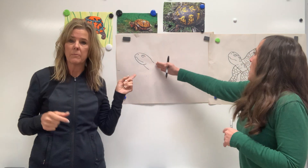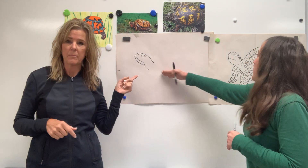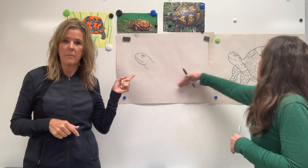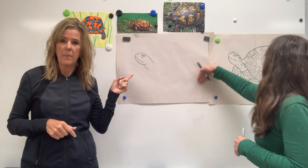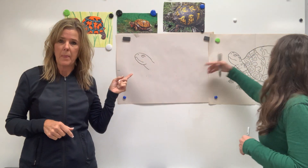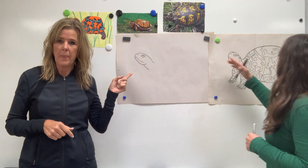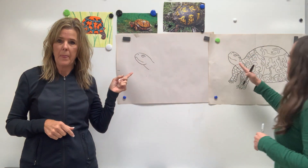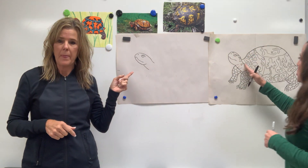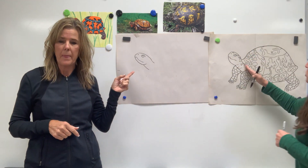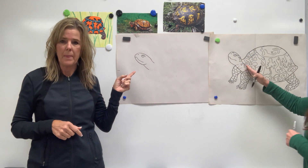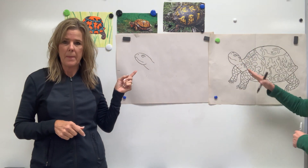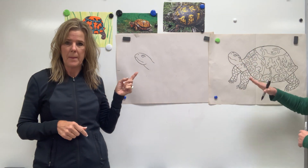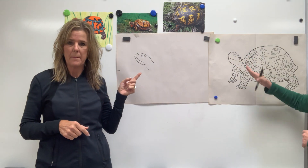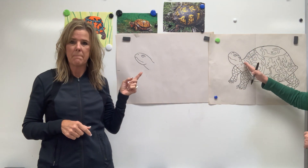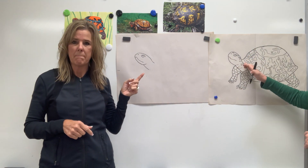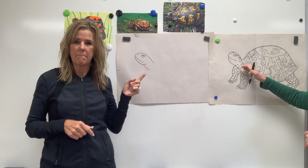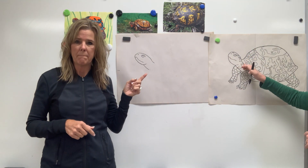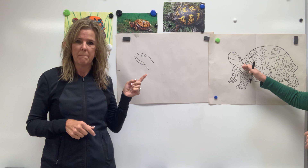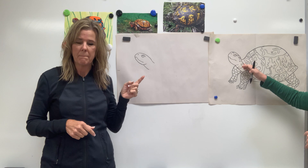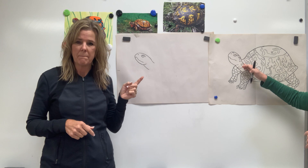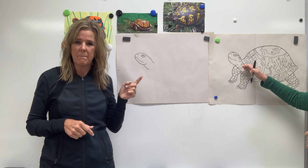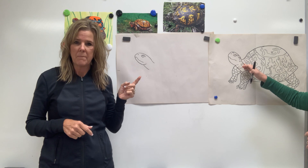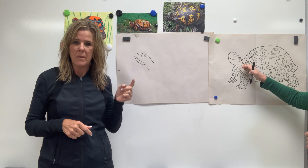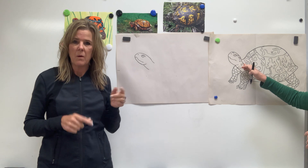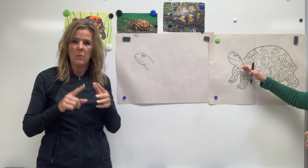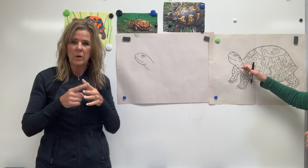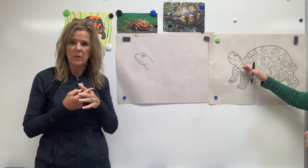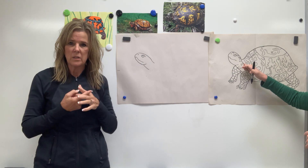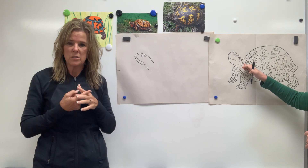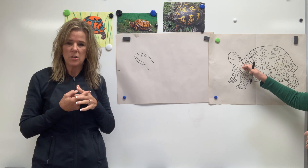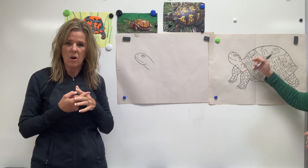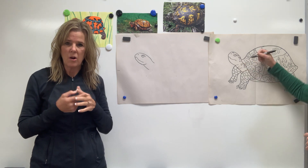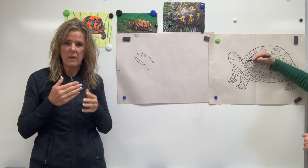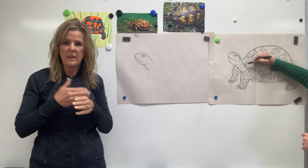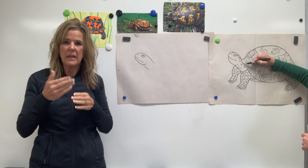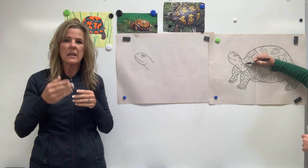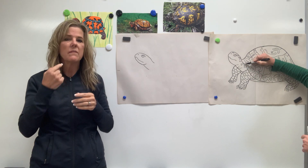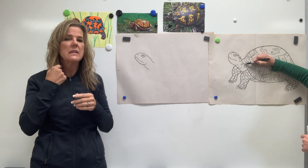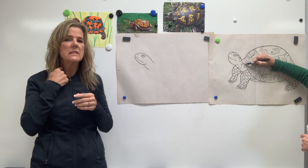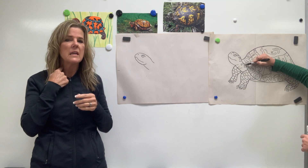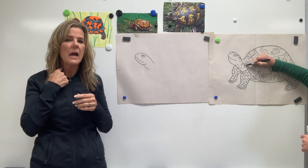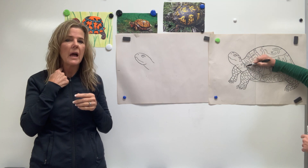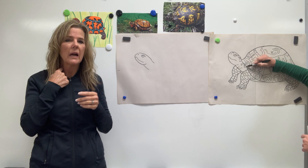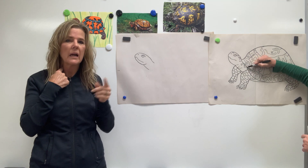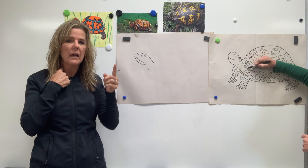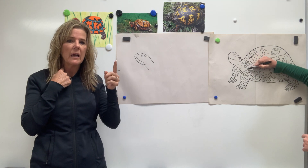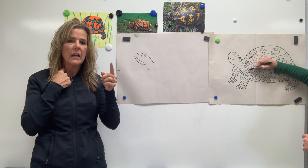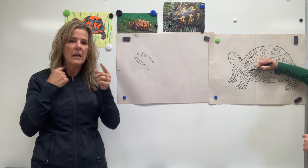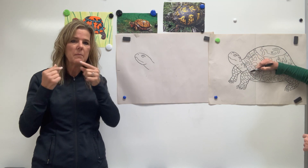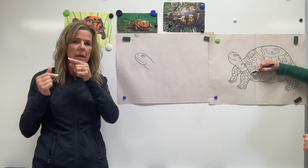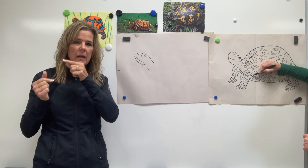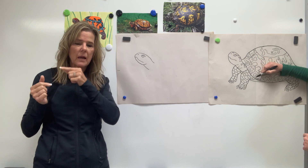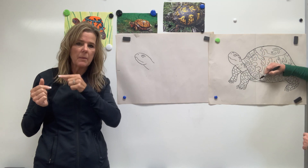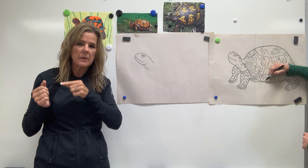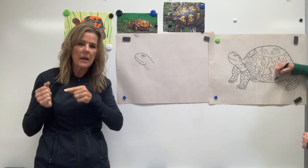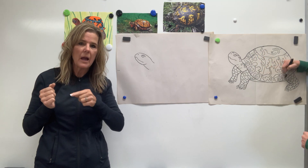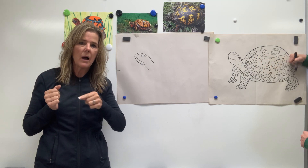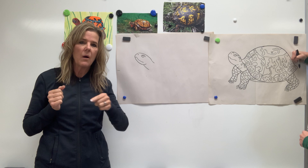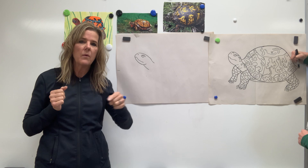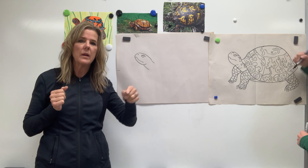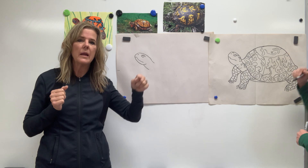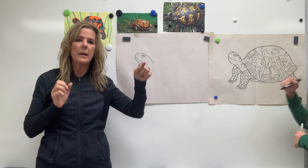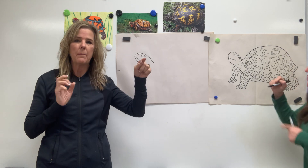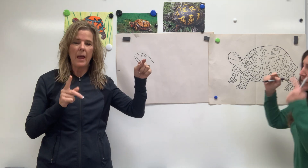space and make a nice big turtle shell. So we're gonna start here at the end of his neck, I'm gonna make it come down